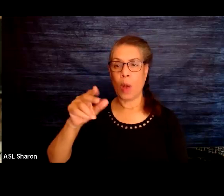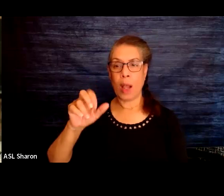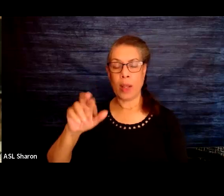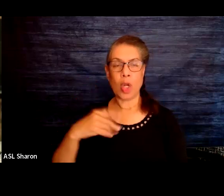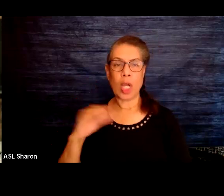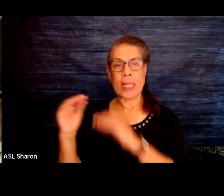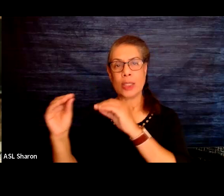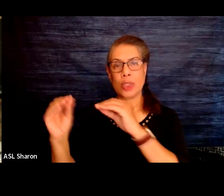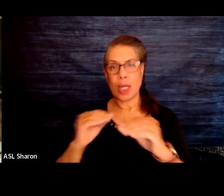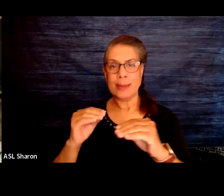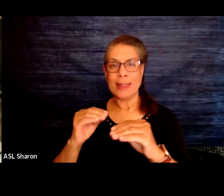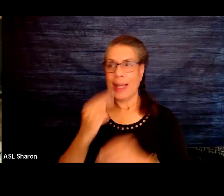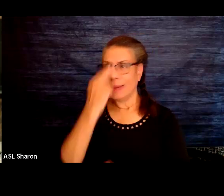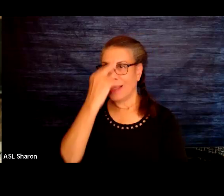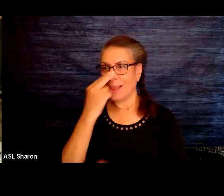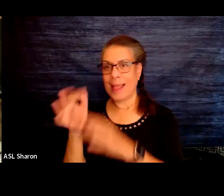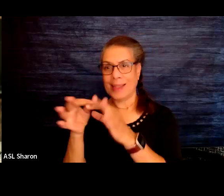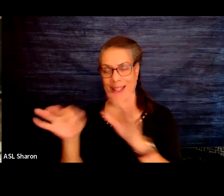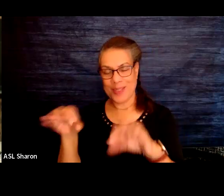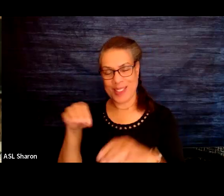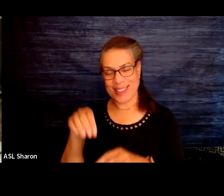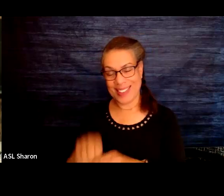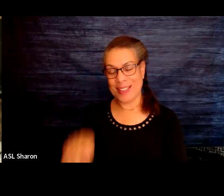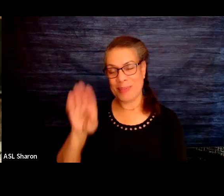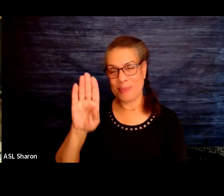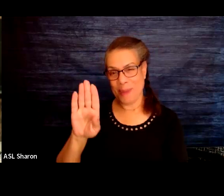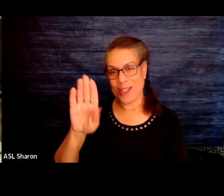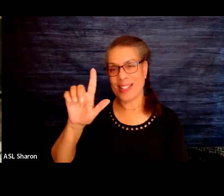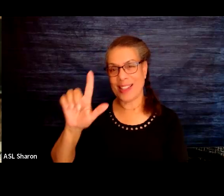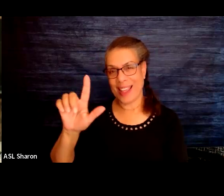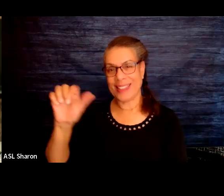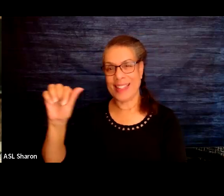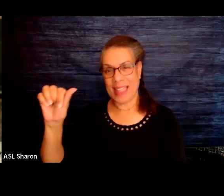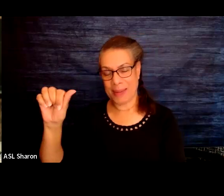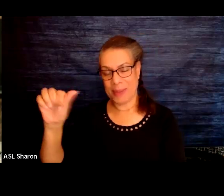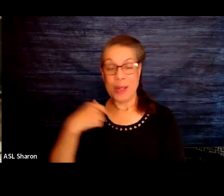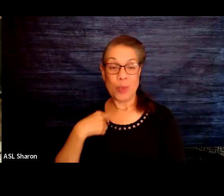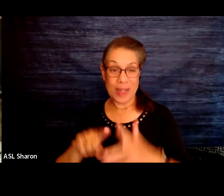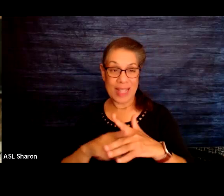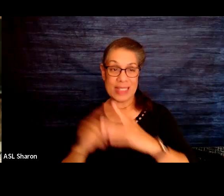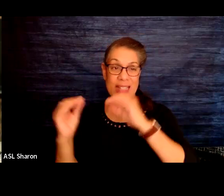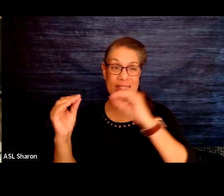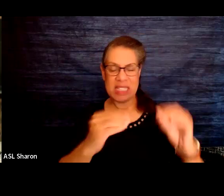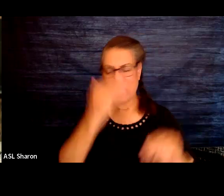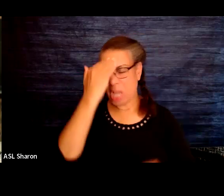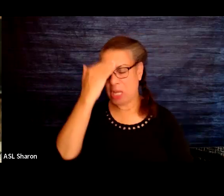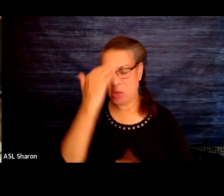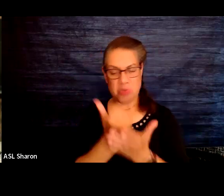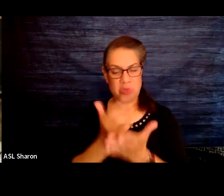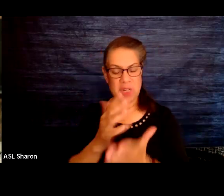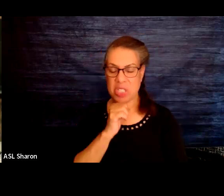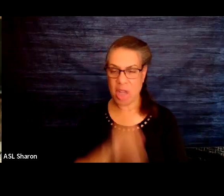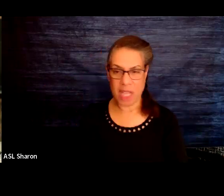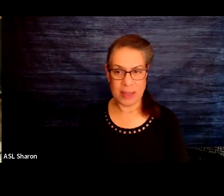Latin language for many years at Boston Latin Academy. When I started teaching, I knew I'd never be rich, but I did not